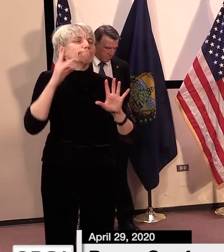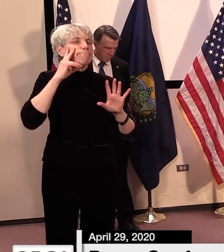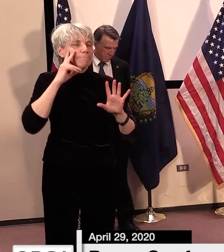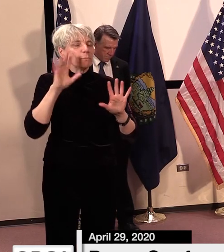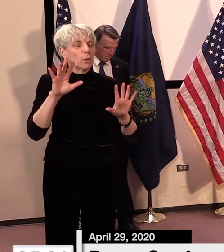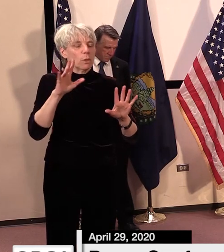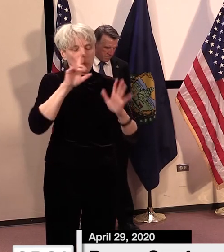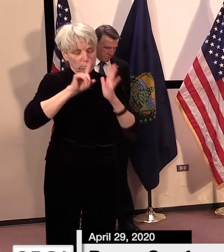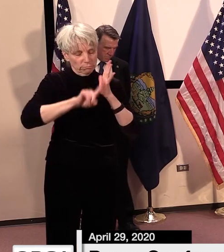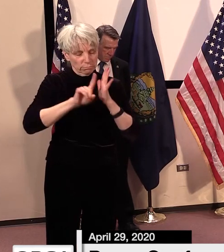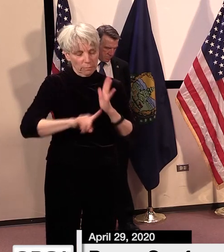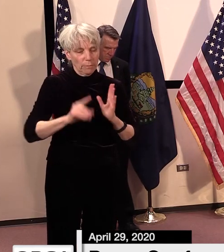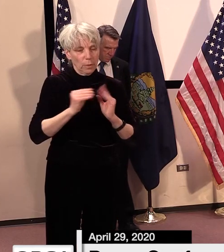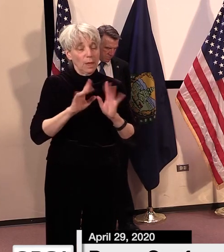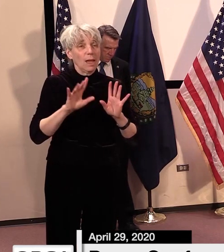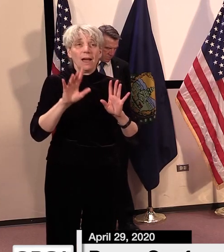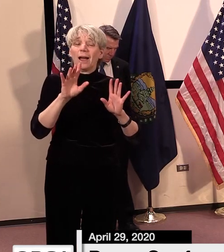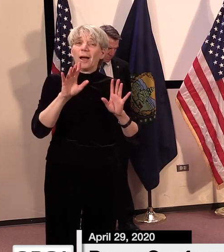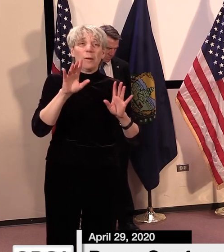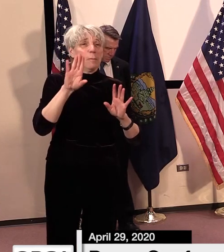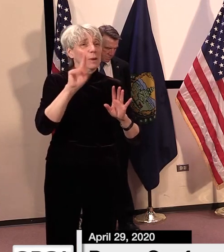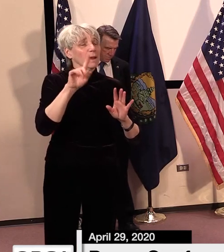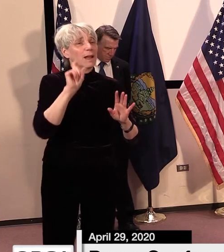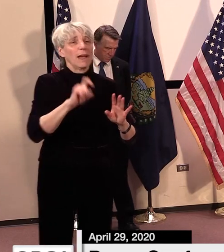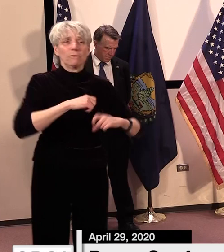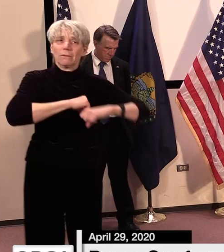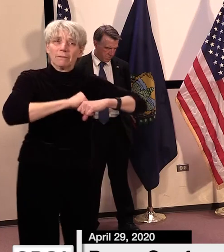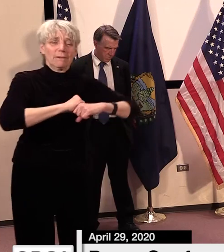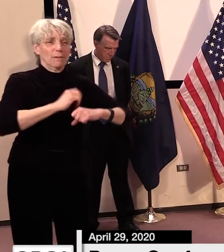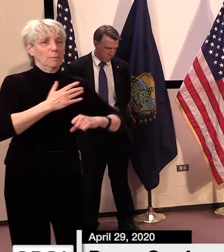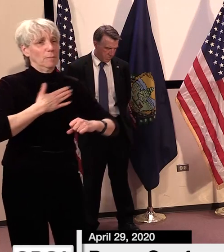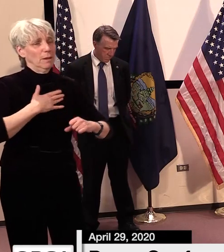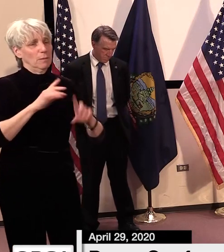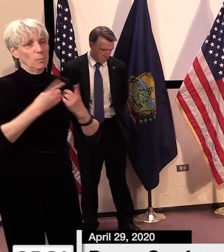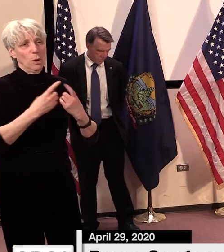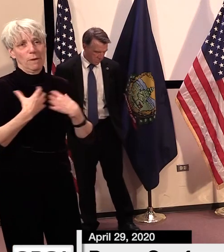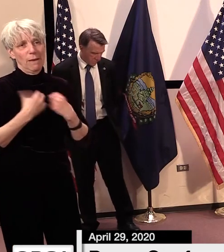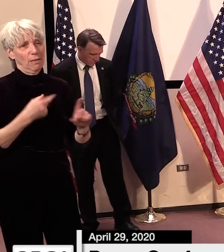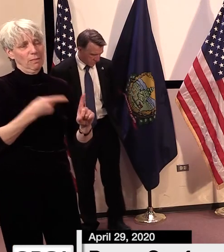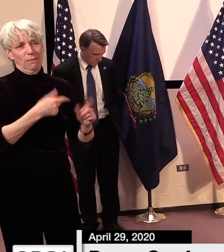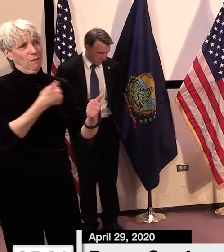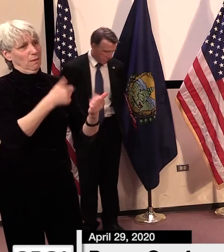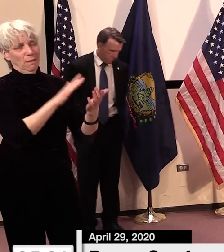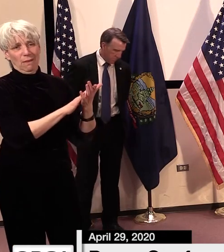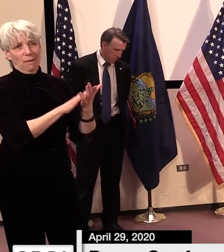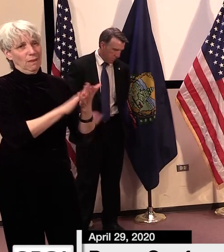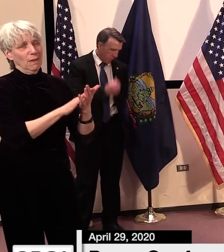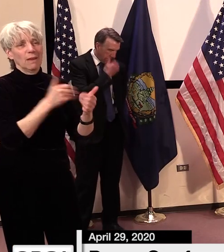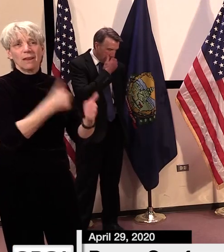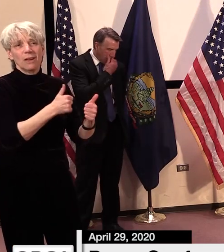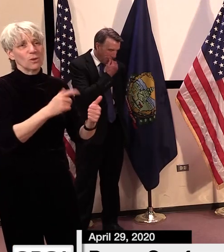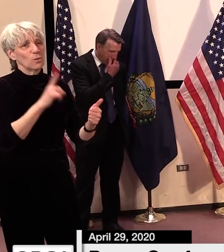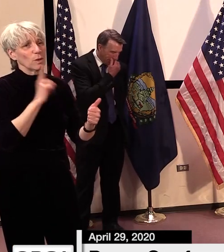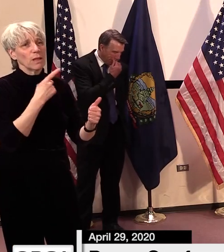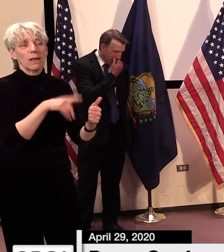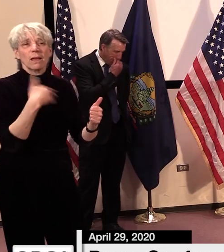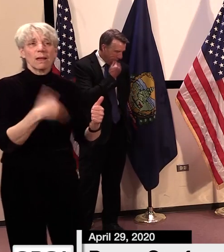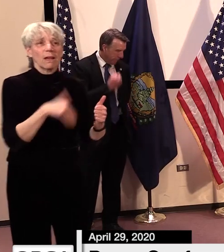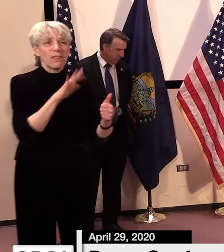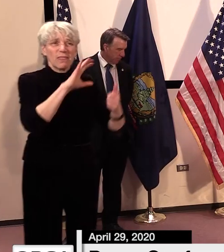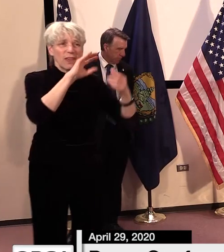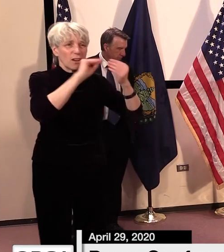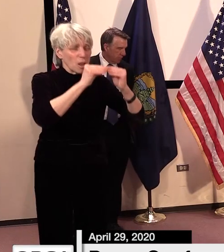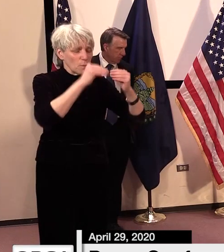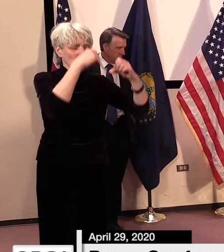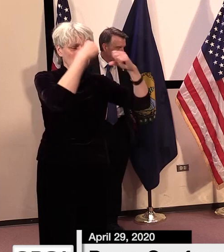you know, I'm going to defend the health department as vigorously as I possibly can in terms of their statistics.